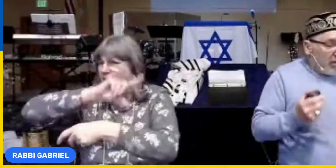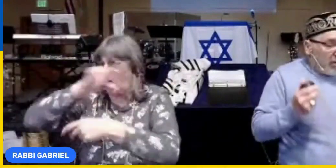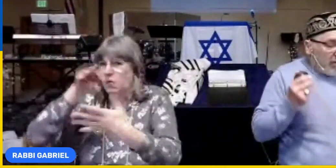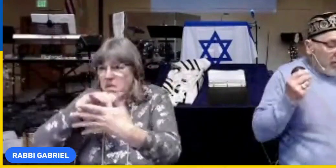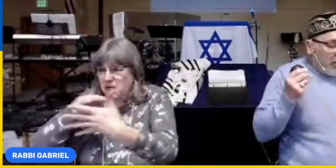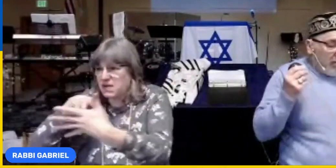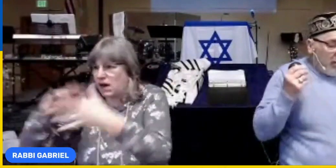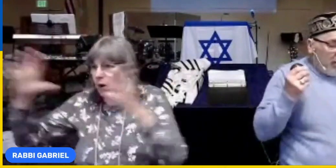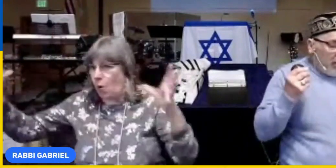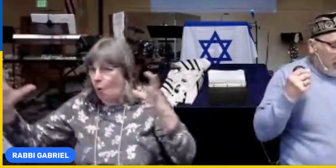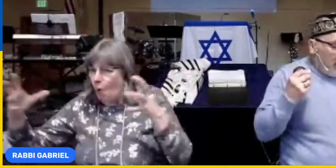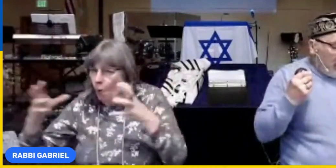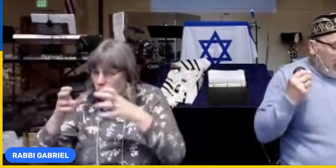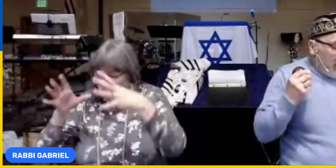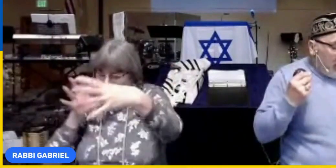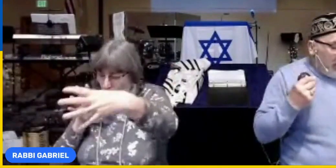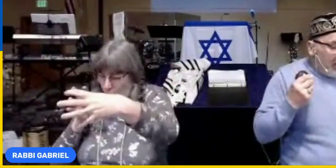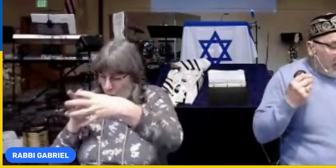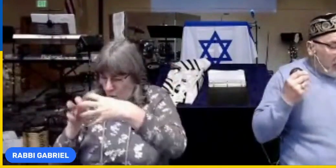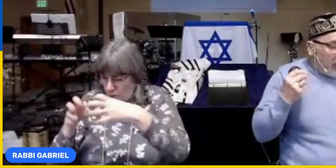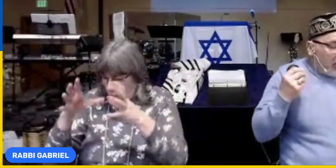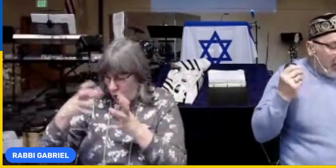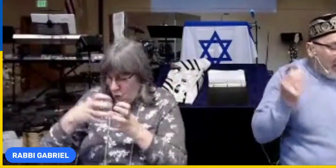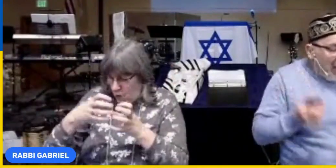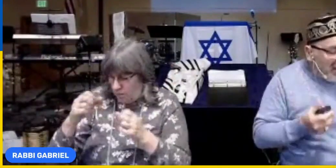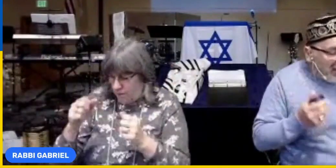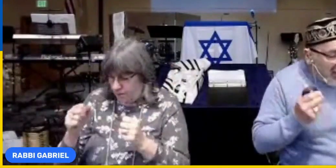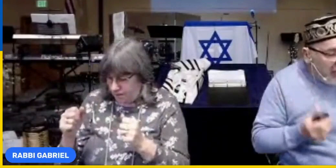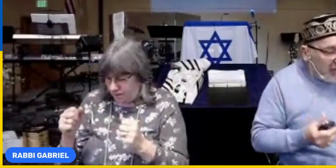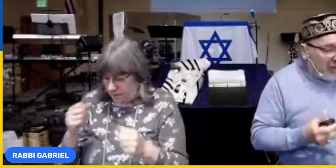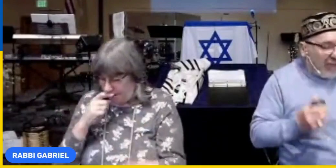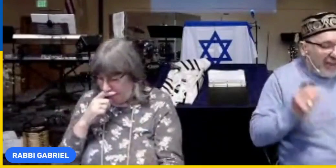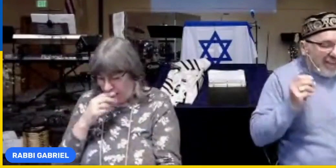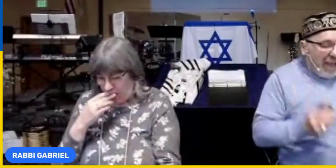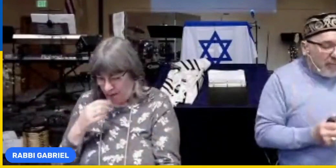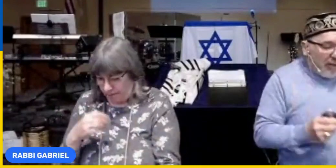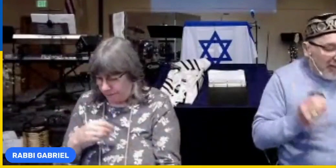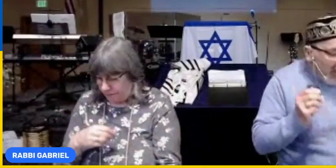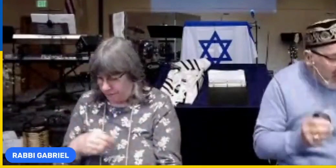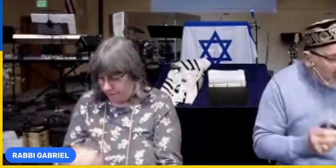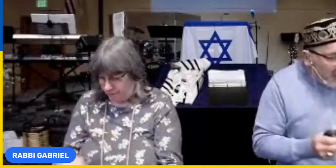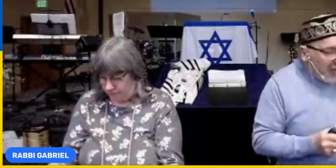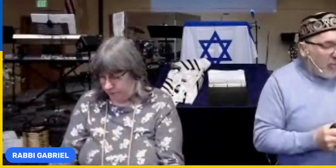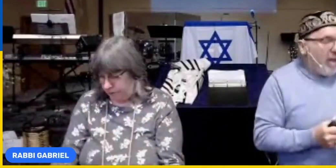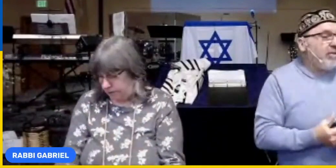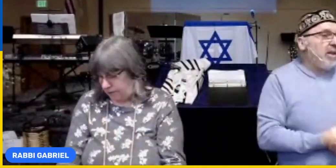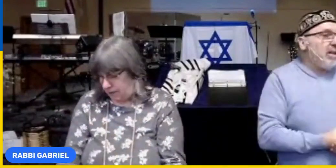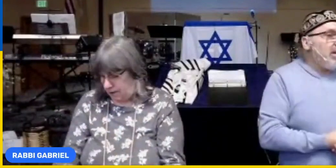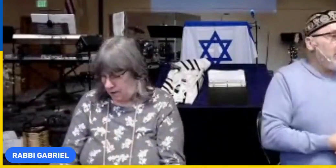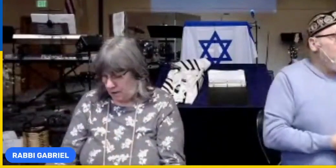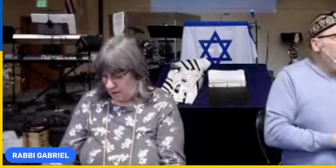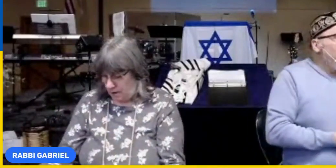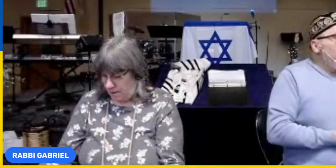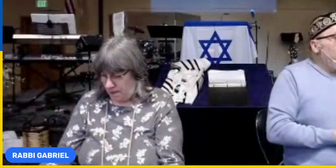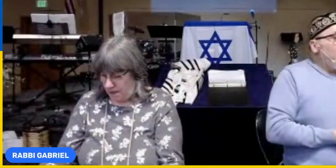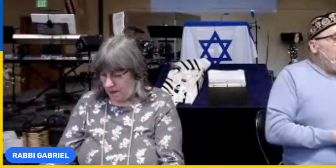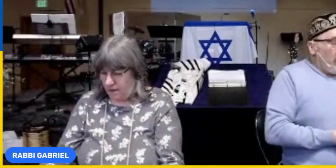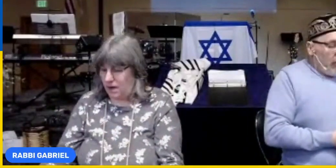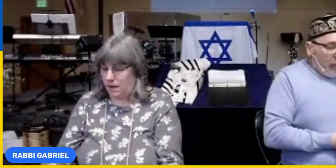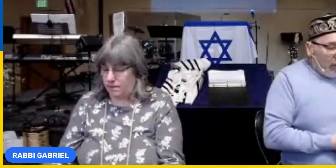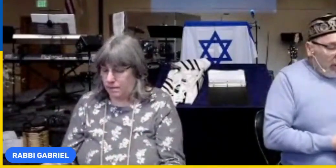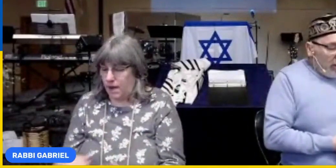which is the he does it with a climactic narrative that encapsulates everything we have studied